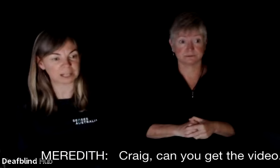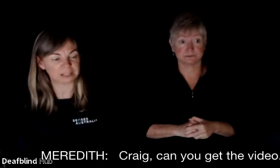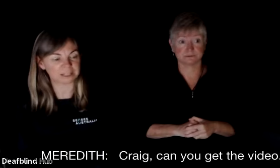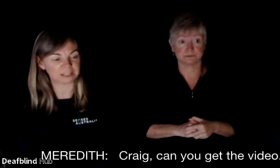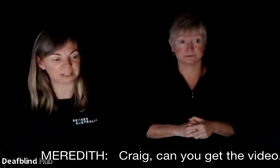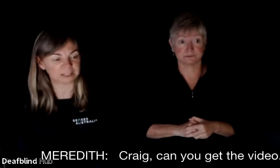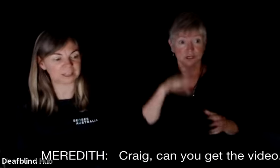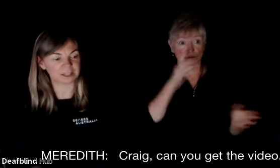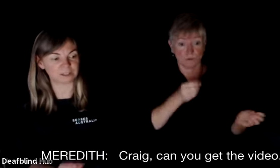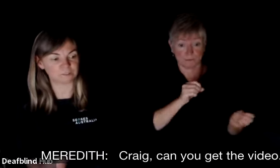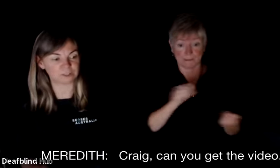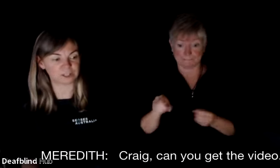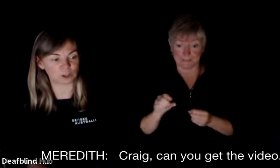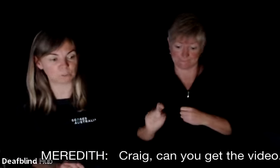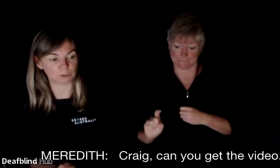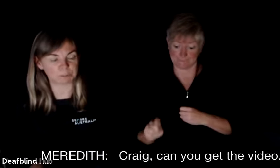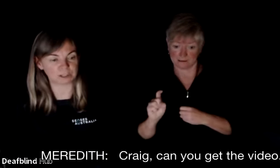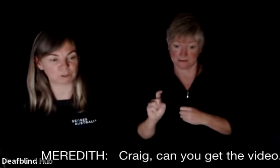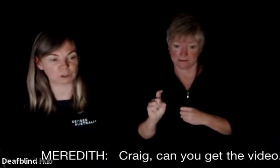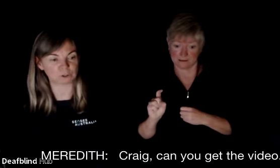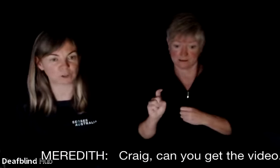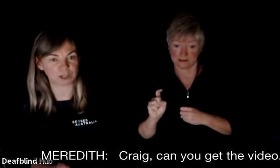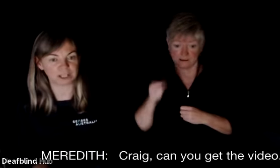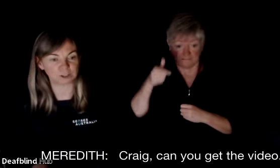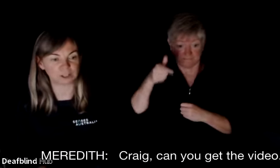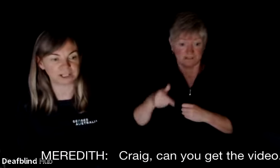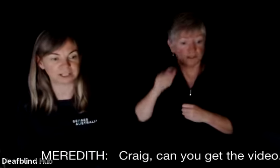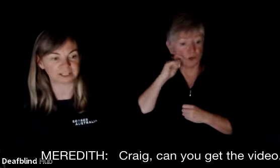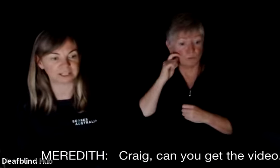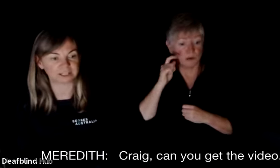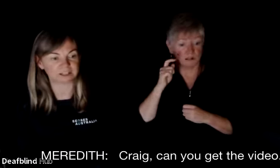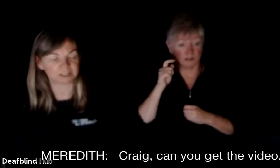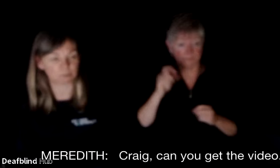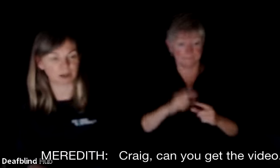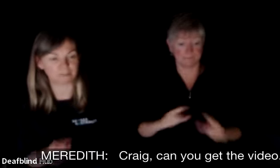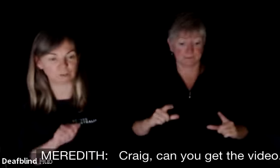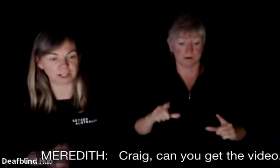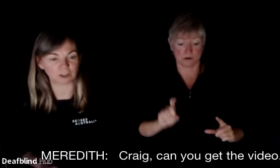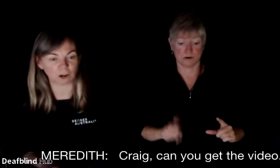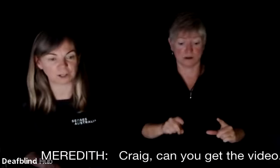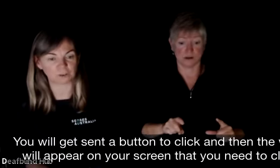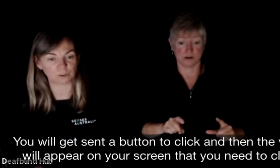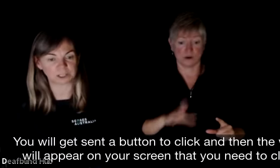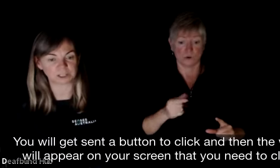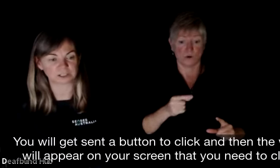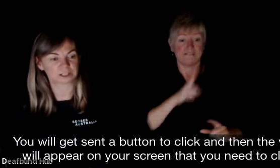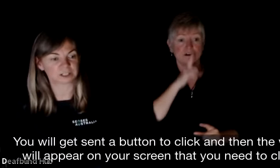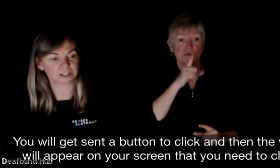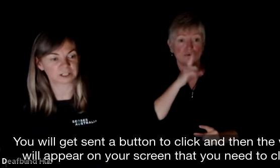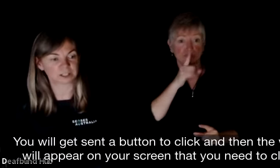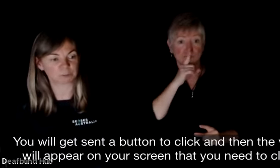a button to click, and then the video will appear on your screen that you need to click. It will have a red line through